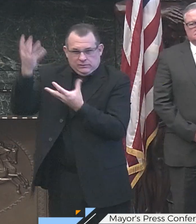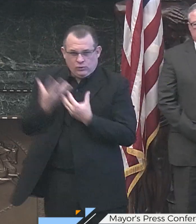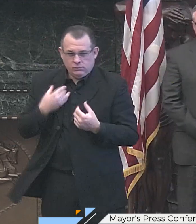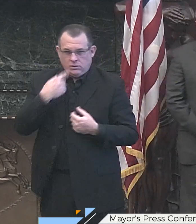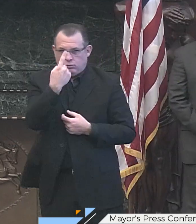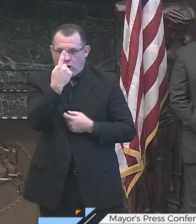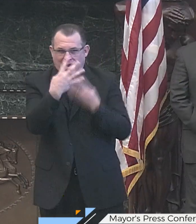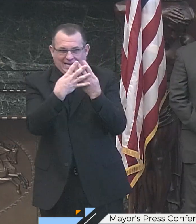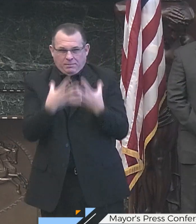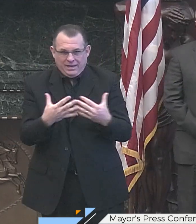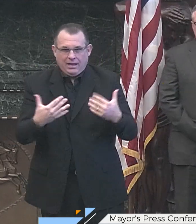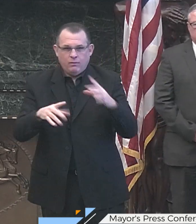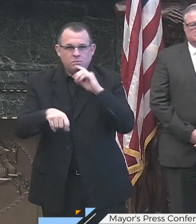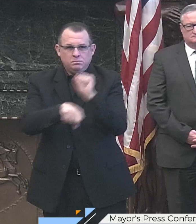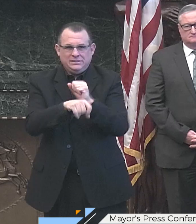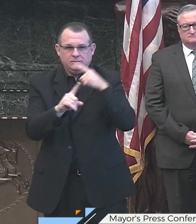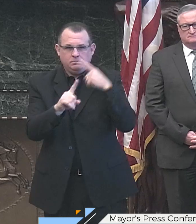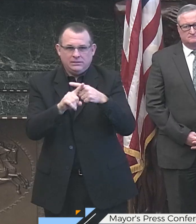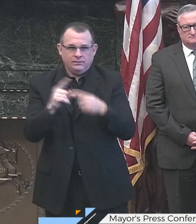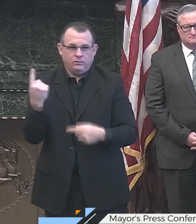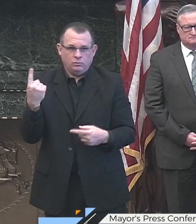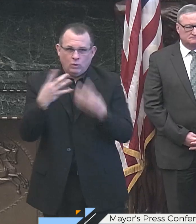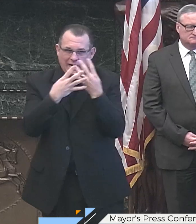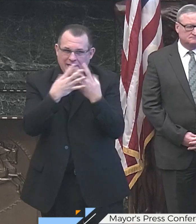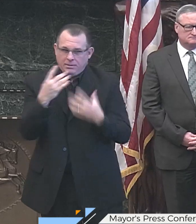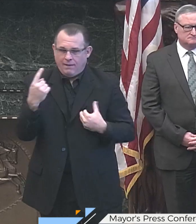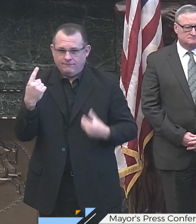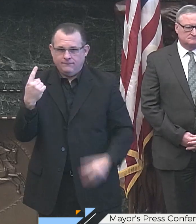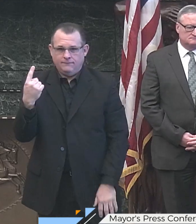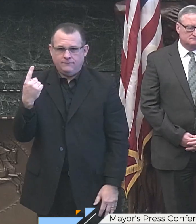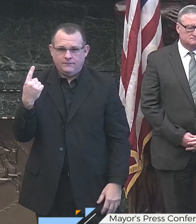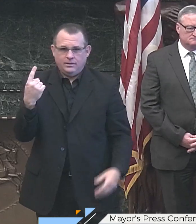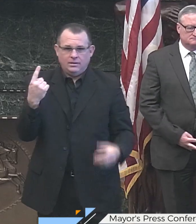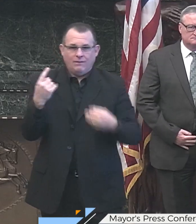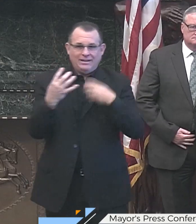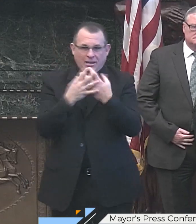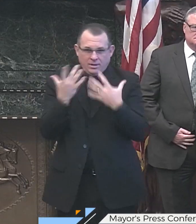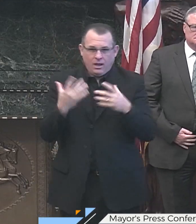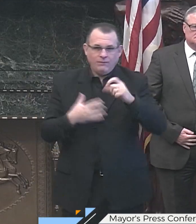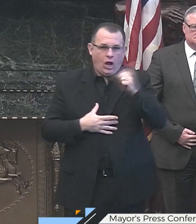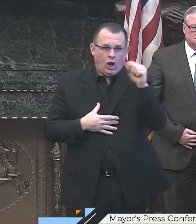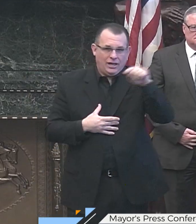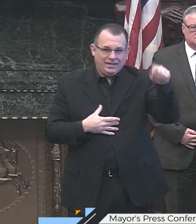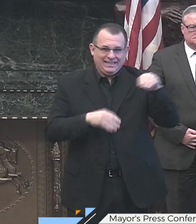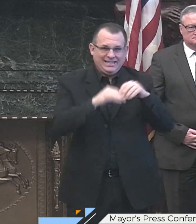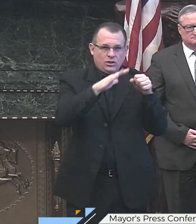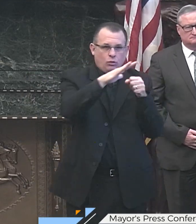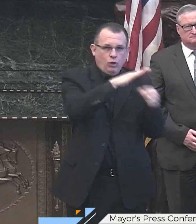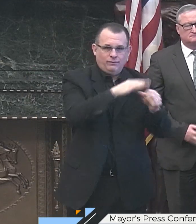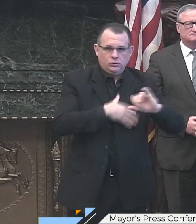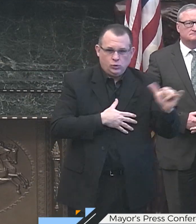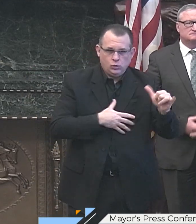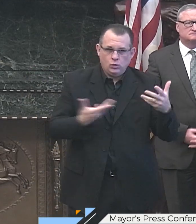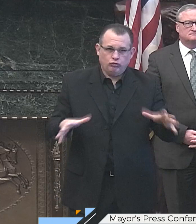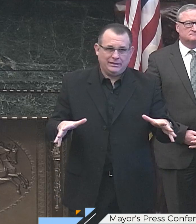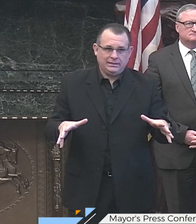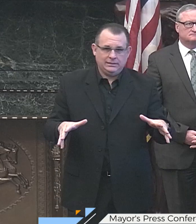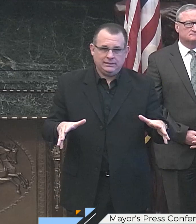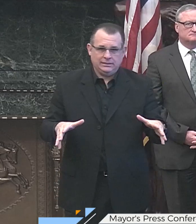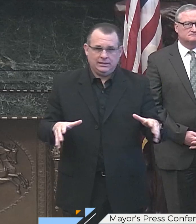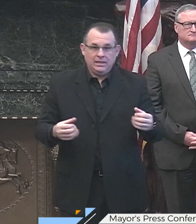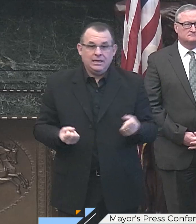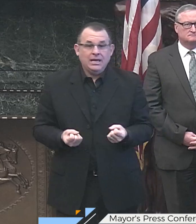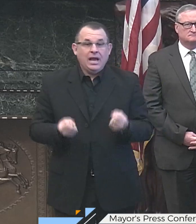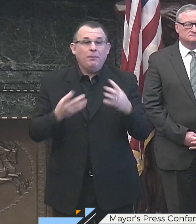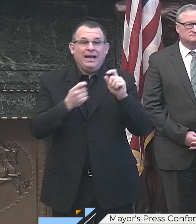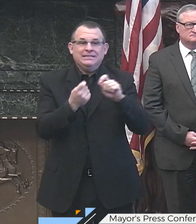our jail. We do have inmates in quarantine. We're not going to go into specifics of how many or